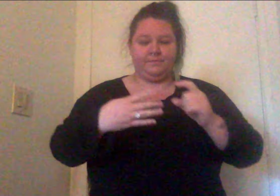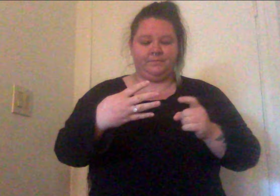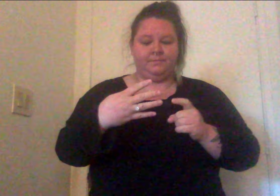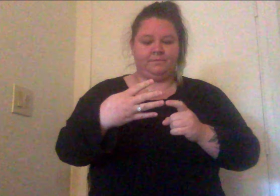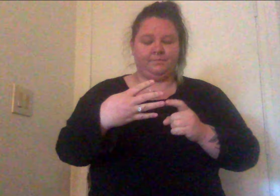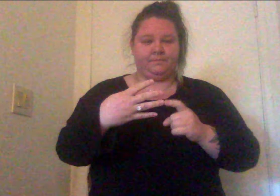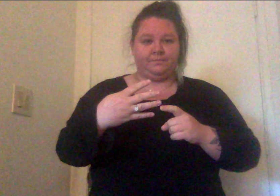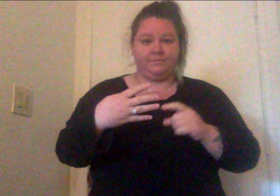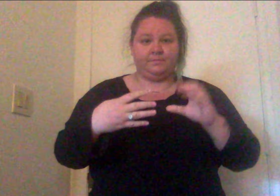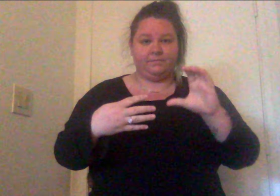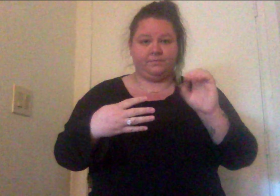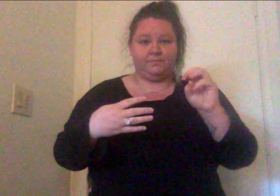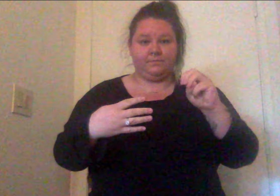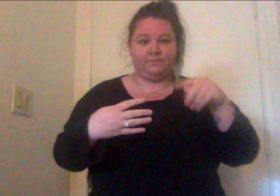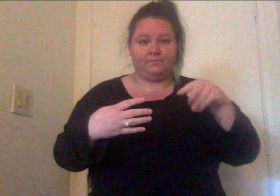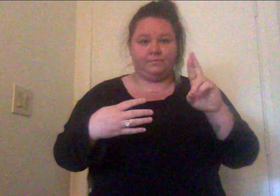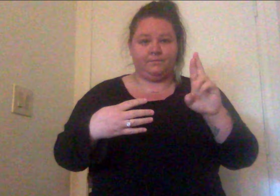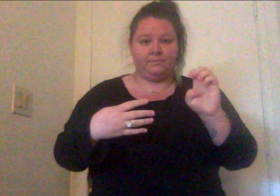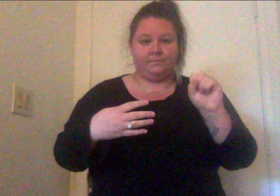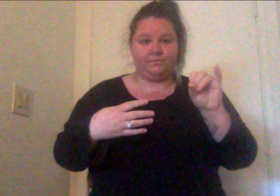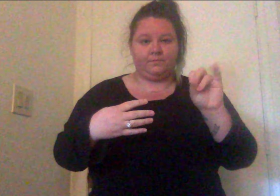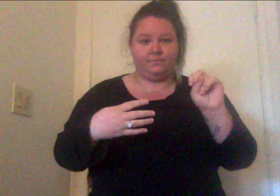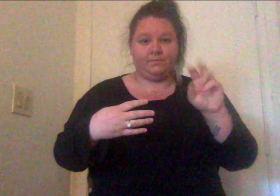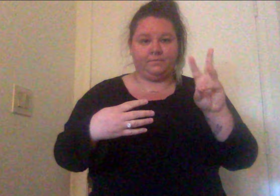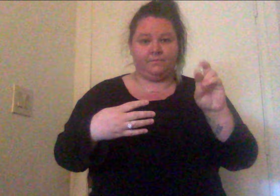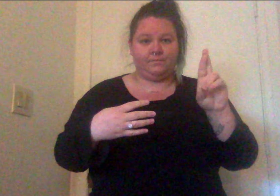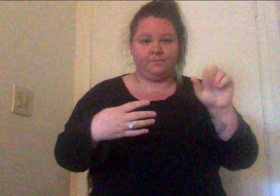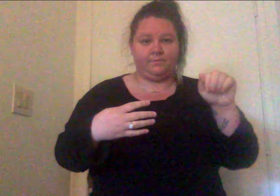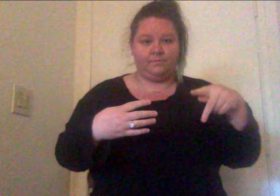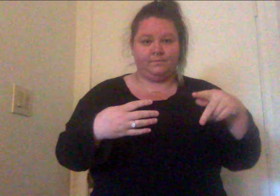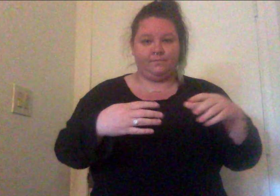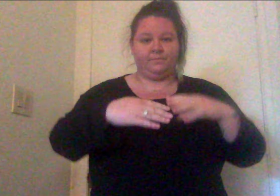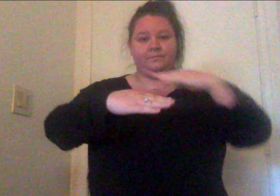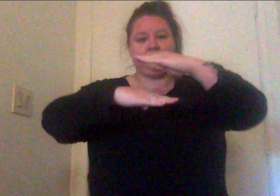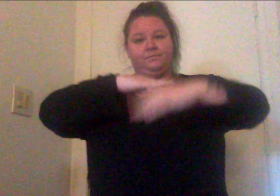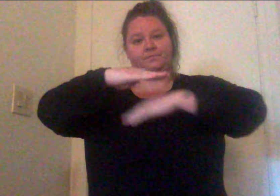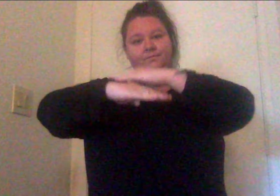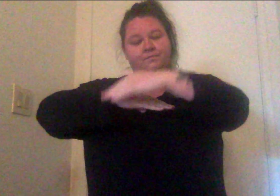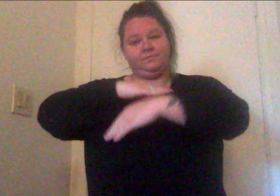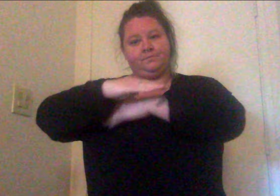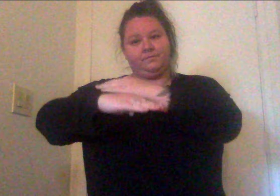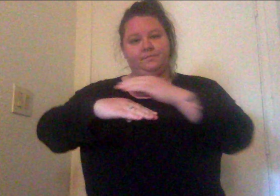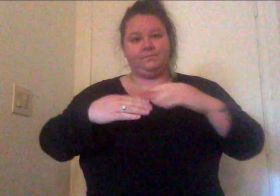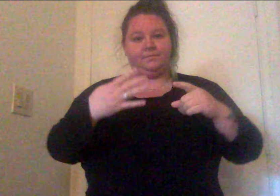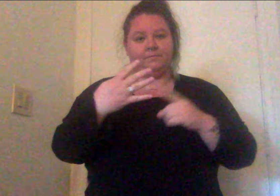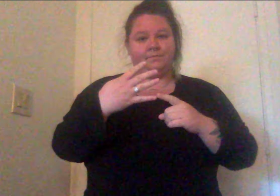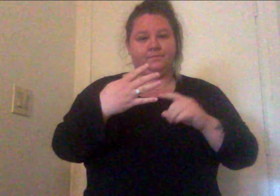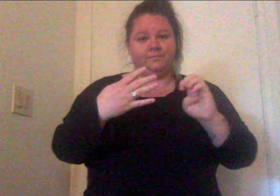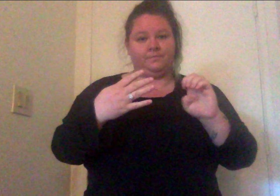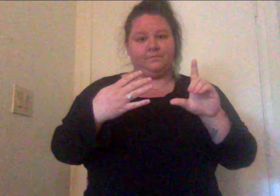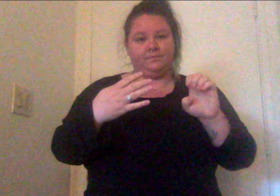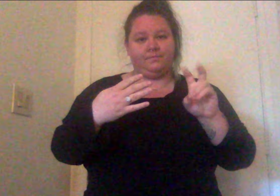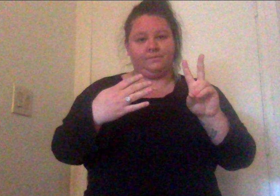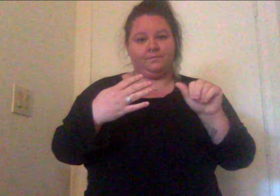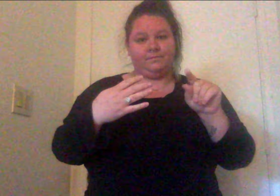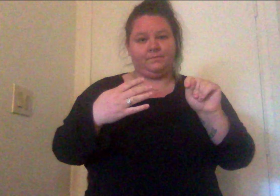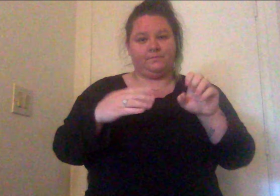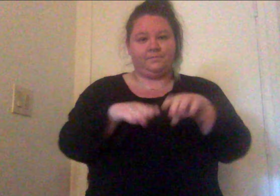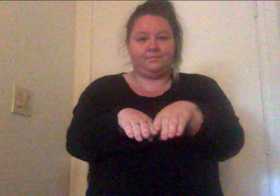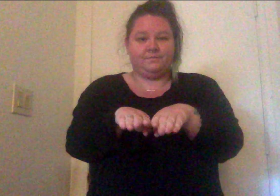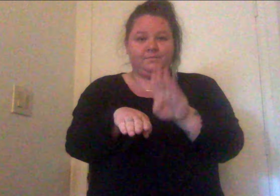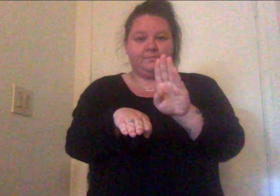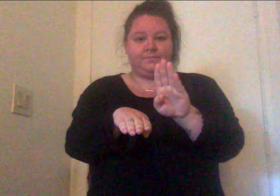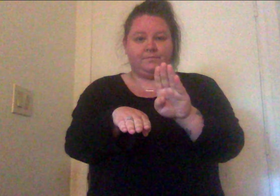compression wrap, like an ACE wrap or a bandage, and then you're going to try to elevate that as much as you can. And that's what you can